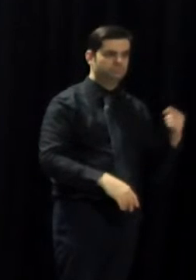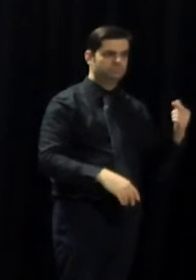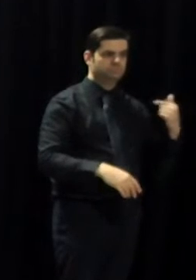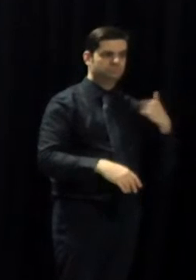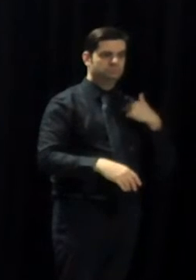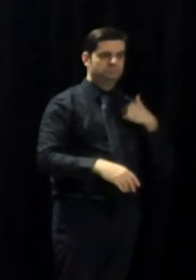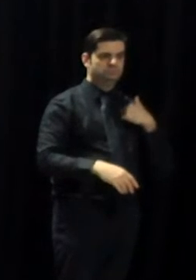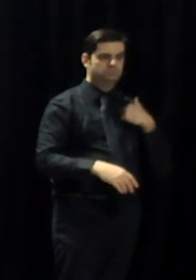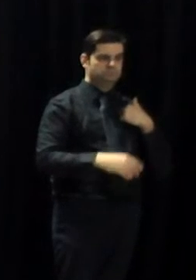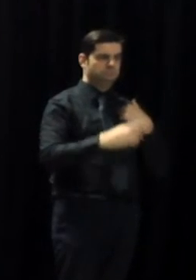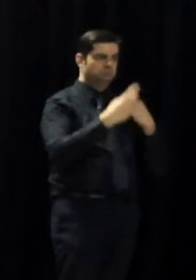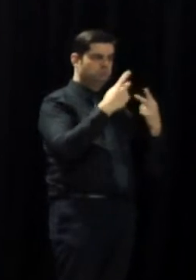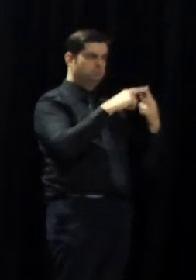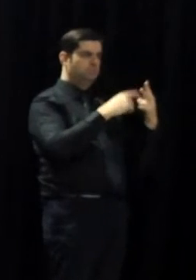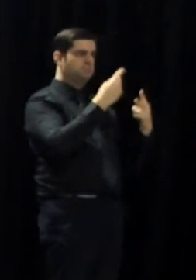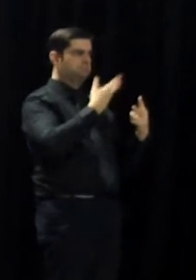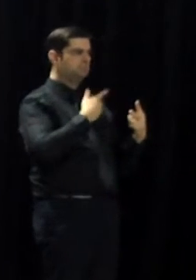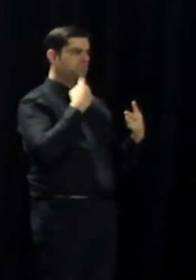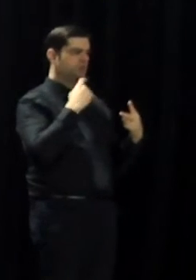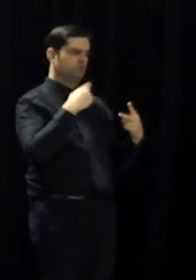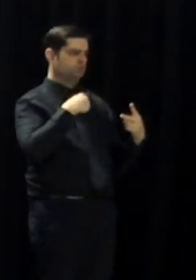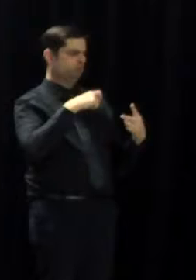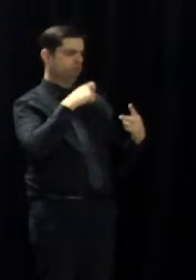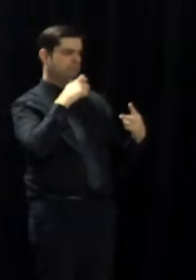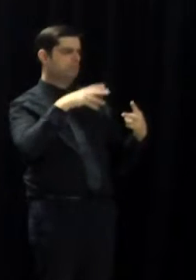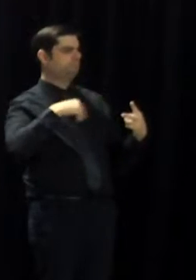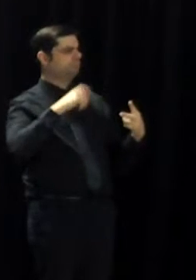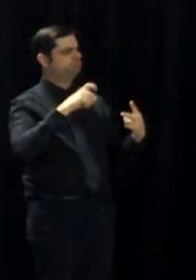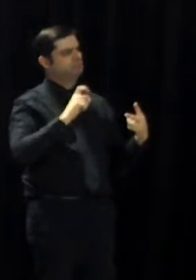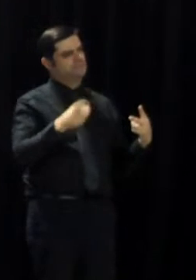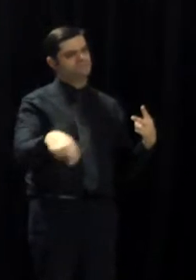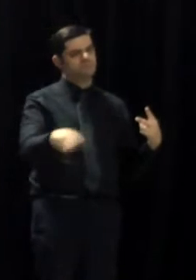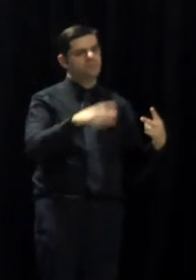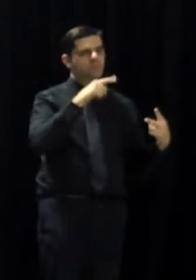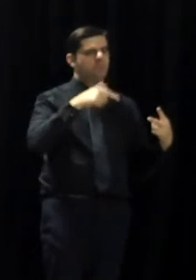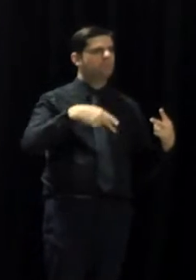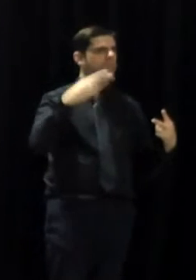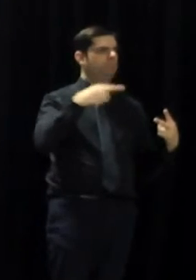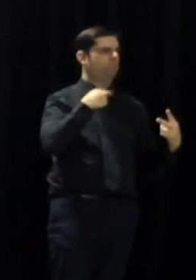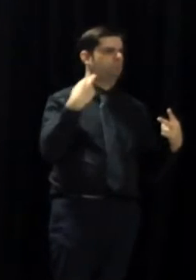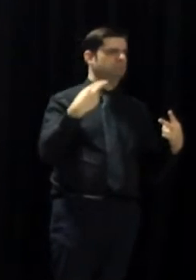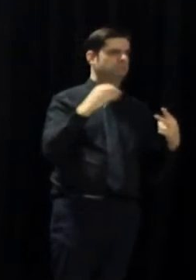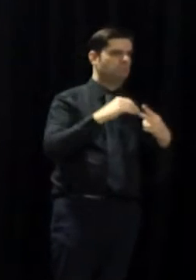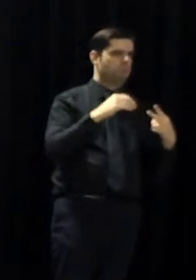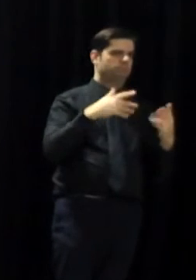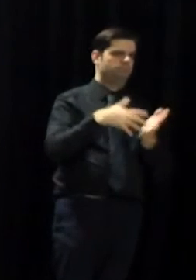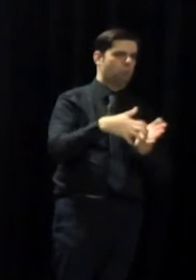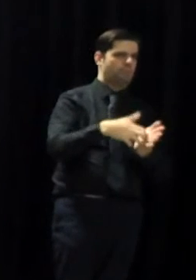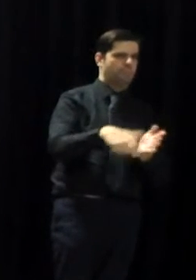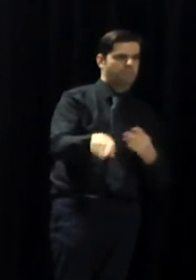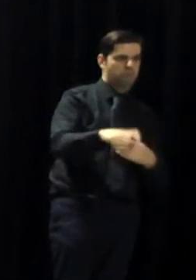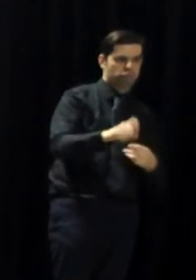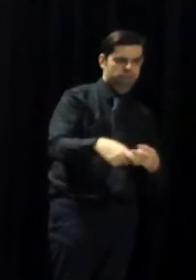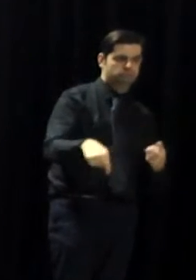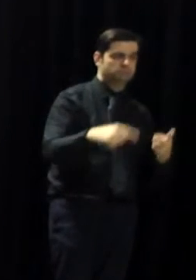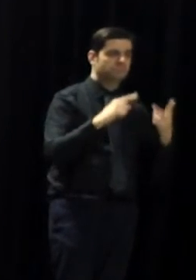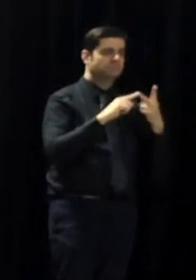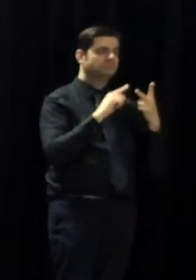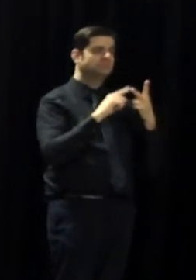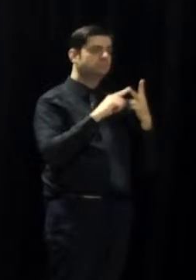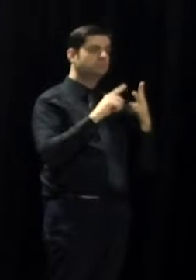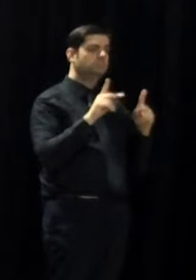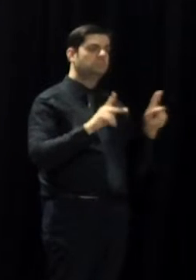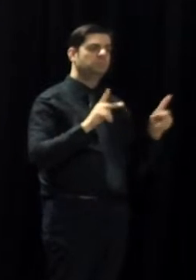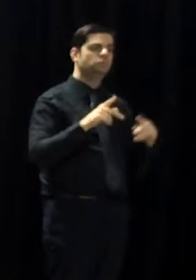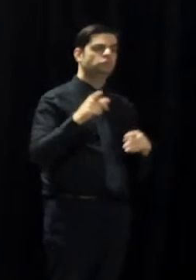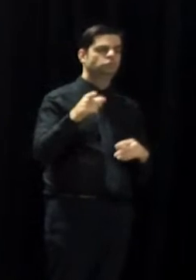more people want to see me get a vaccine to prove that it's safe and that we're not asking people to be guinea